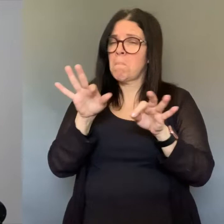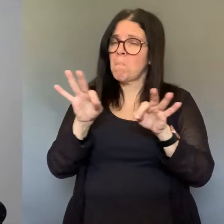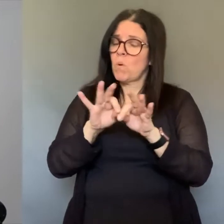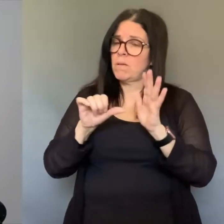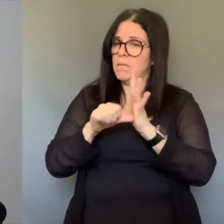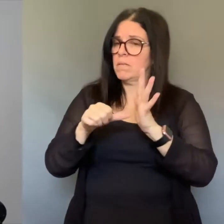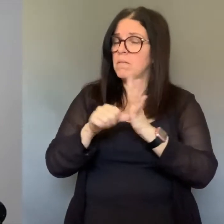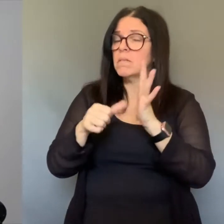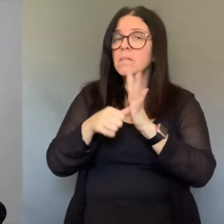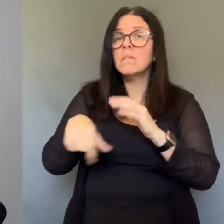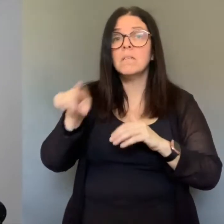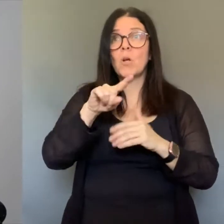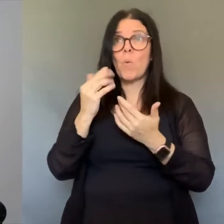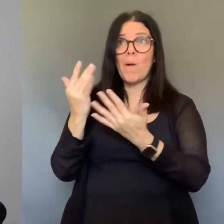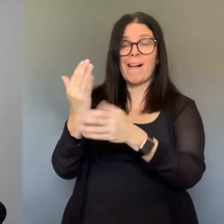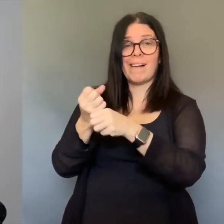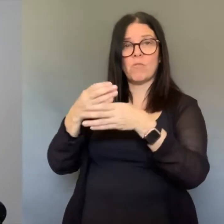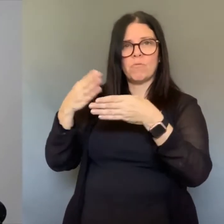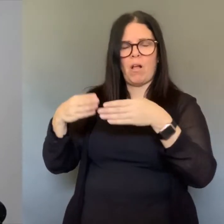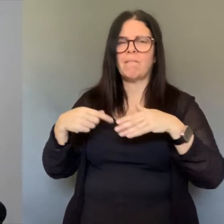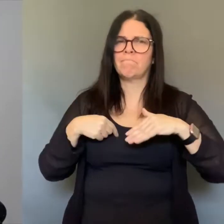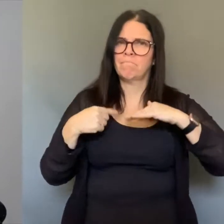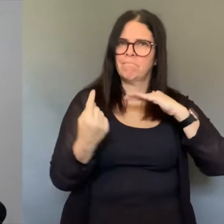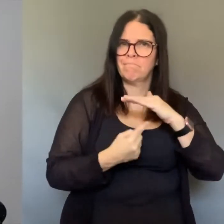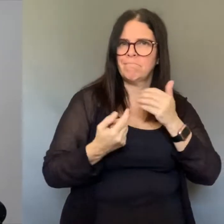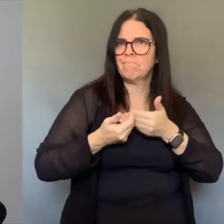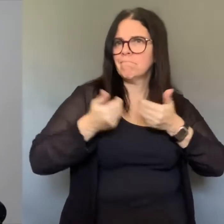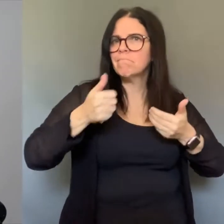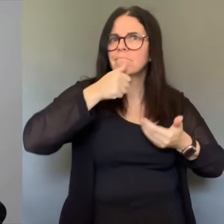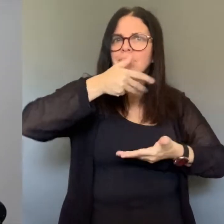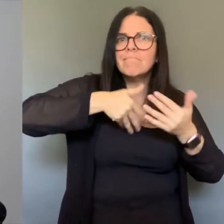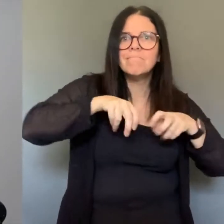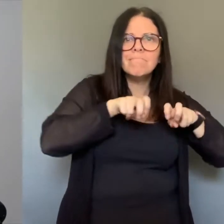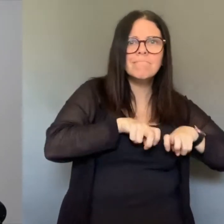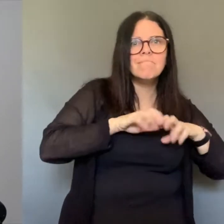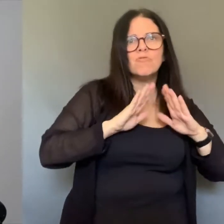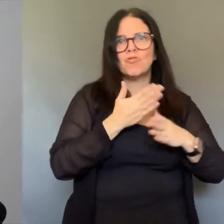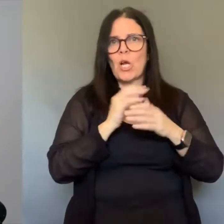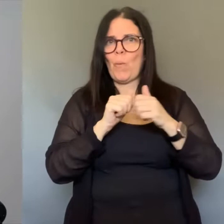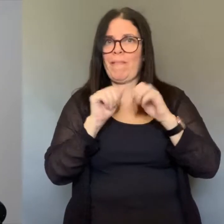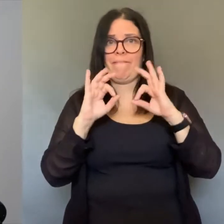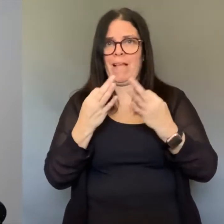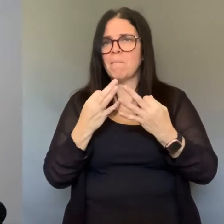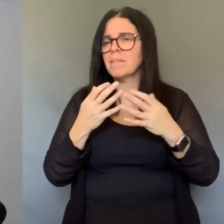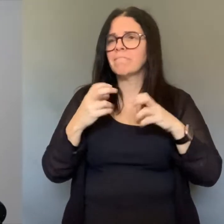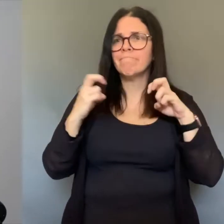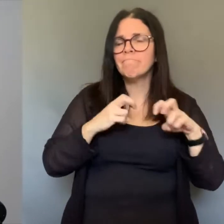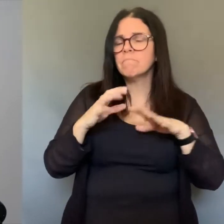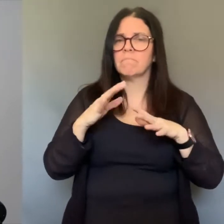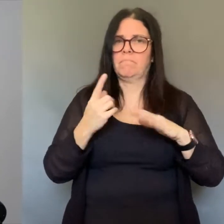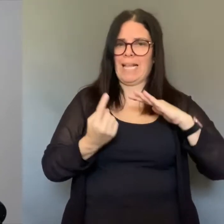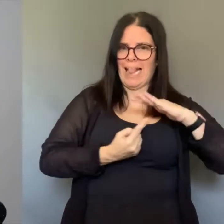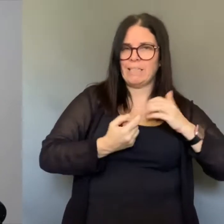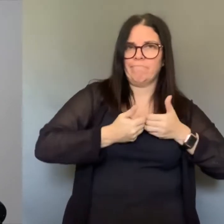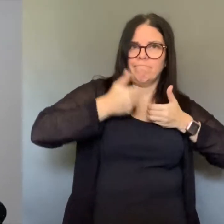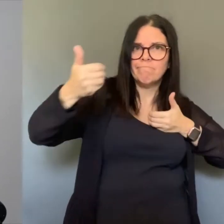provide your results. Please remember that while you are awaiting results, you must remain in